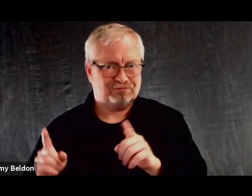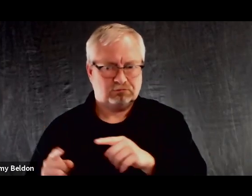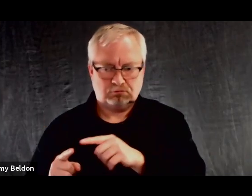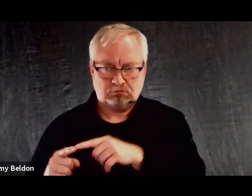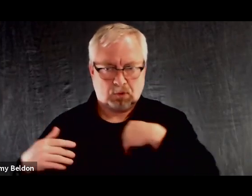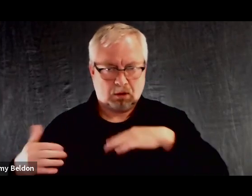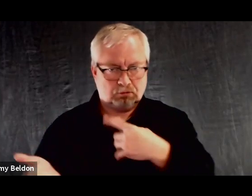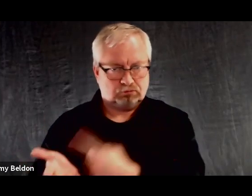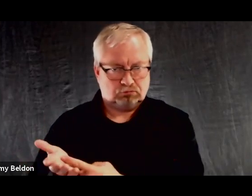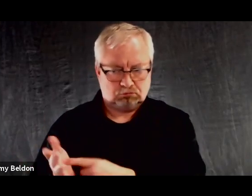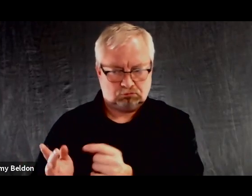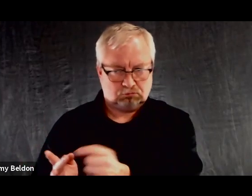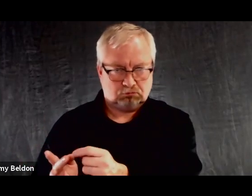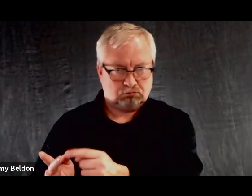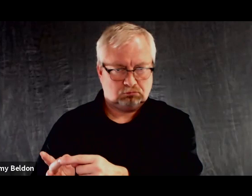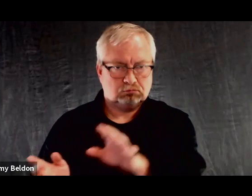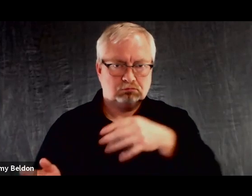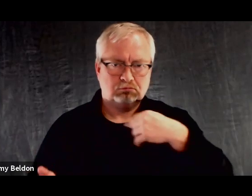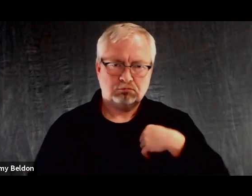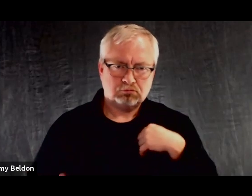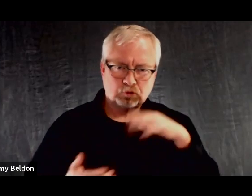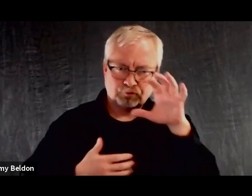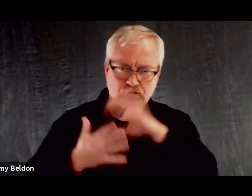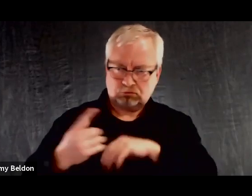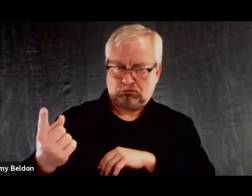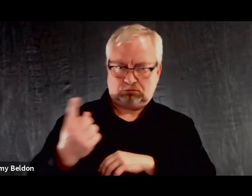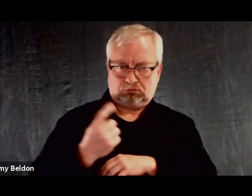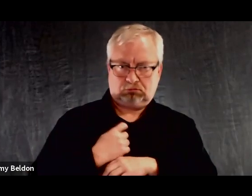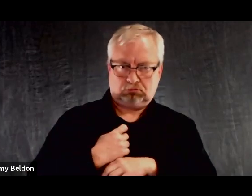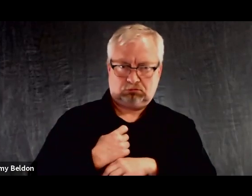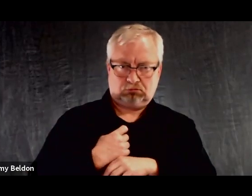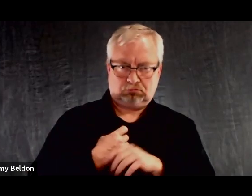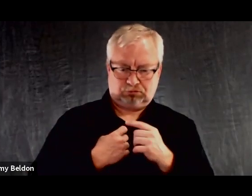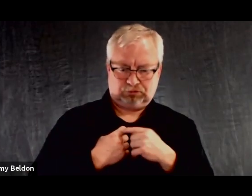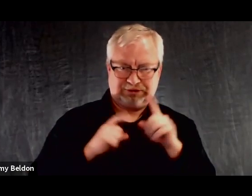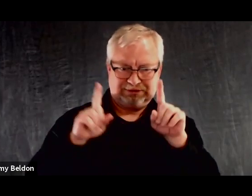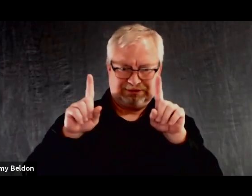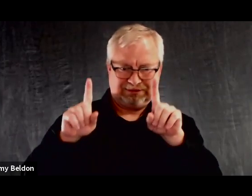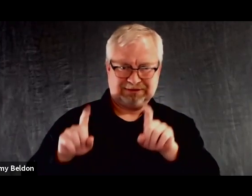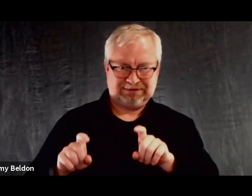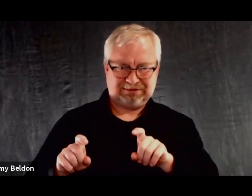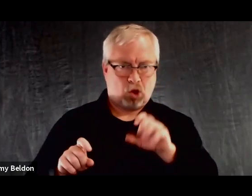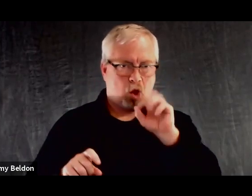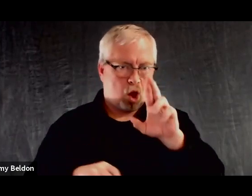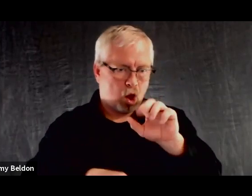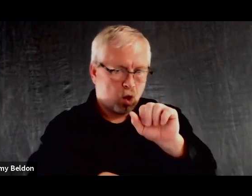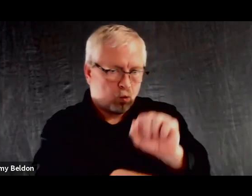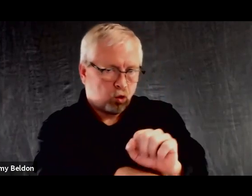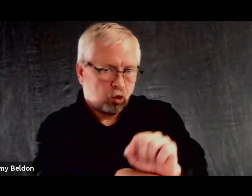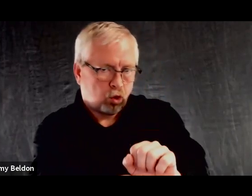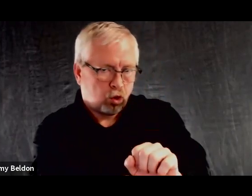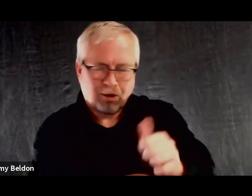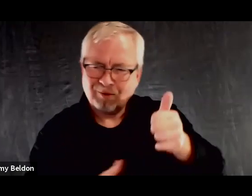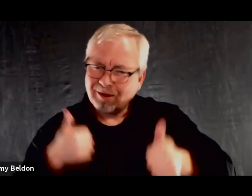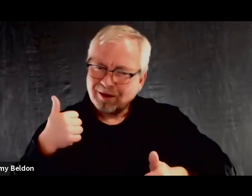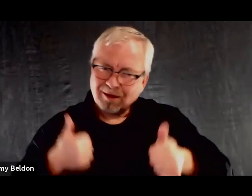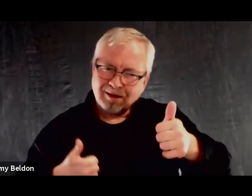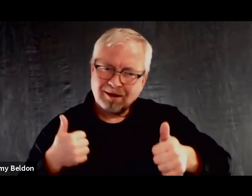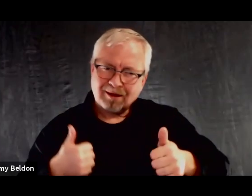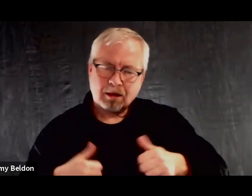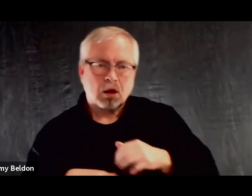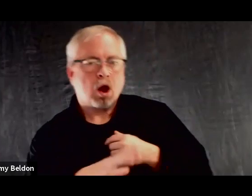confused about testing as a means to have someone go back to work. Okay, sure, I'm sorry. The